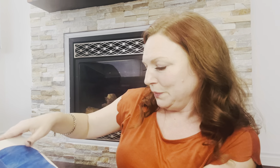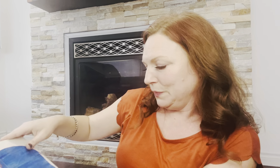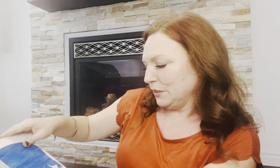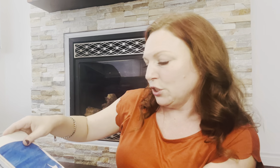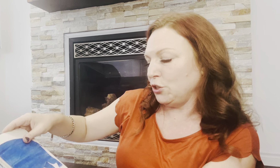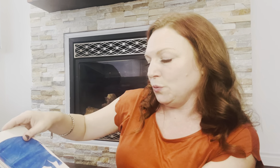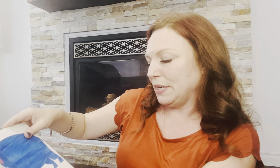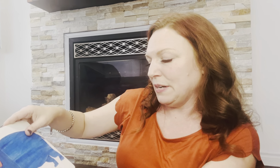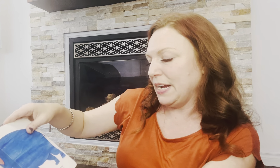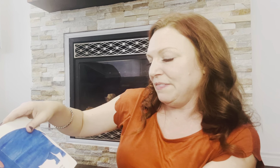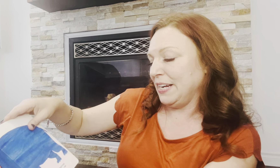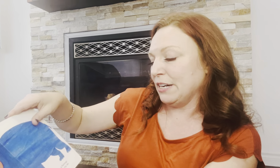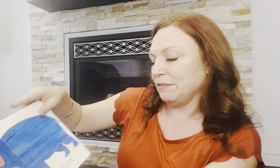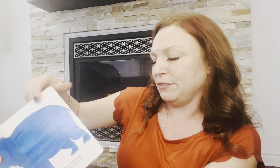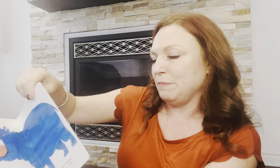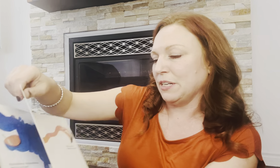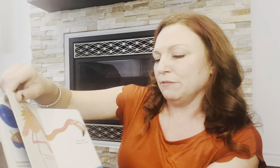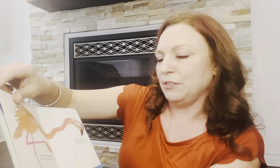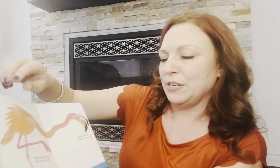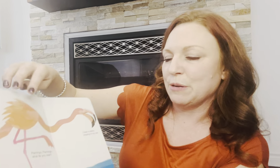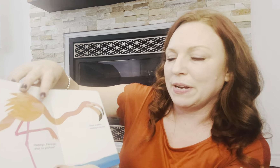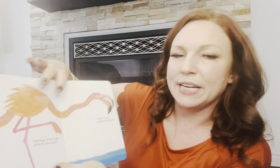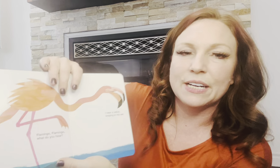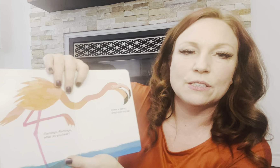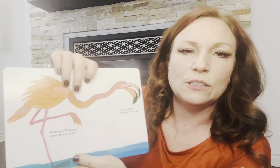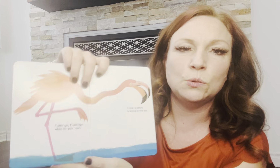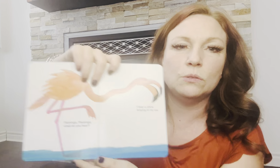It's a cute one. I hear a flamingo fluting in my ear. Oh,